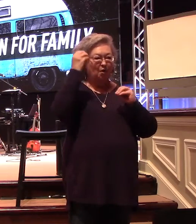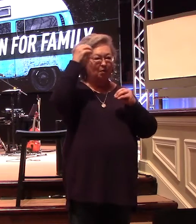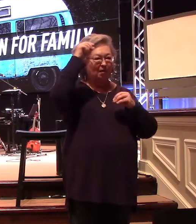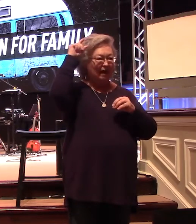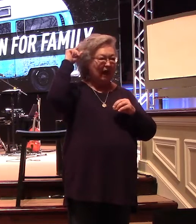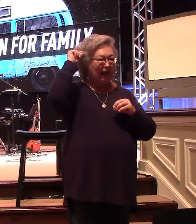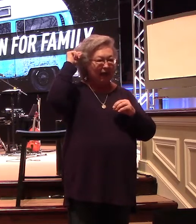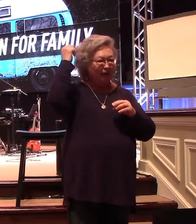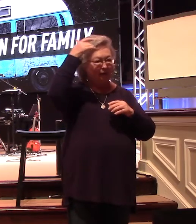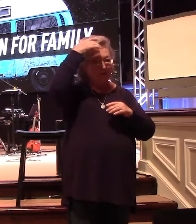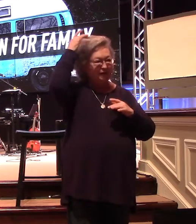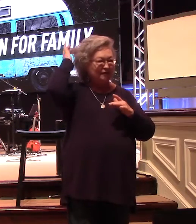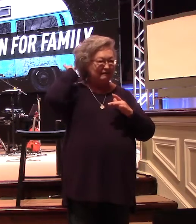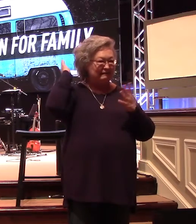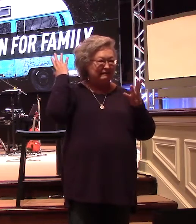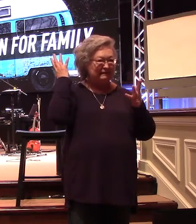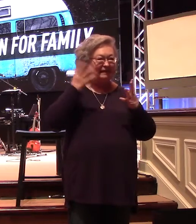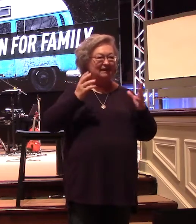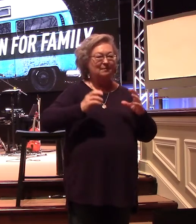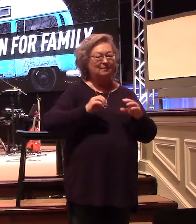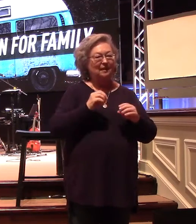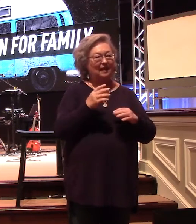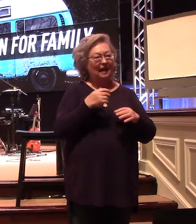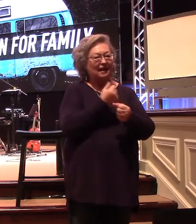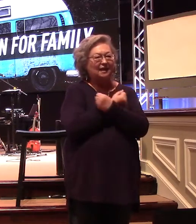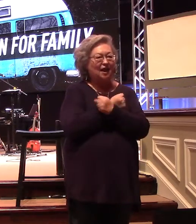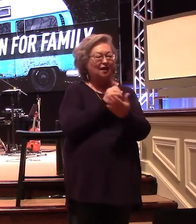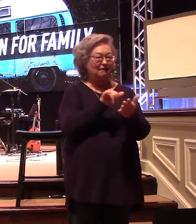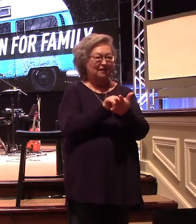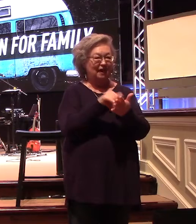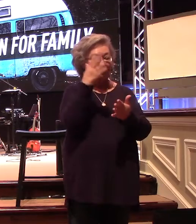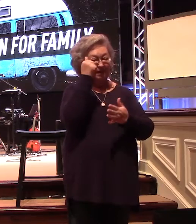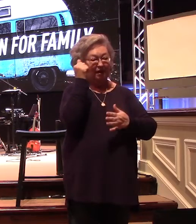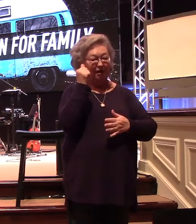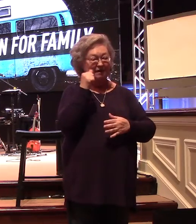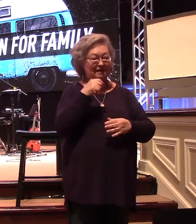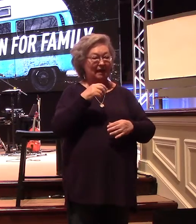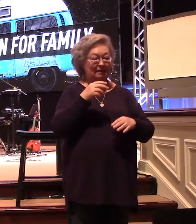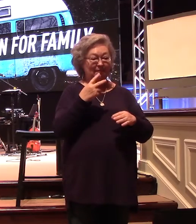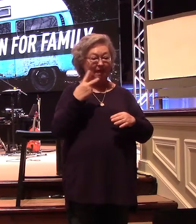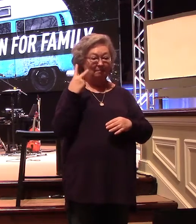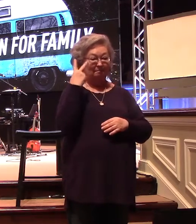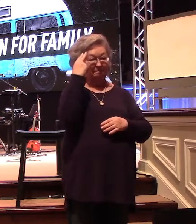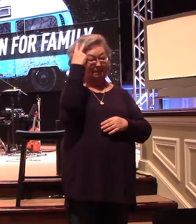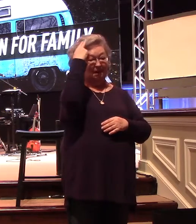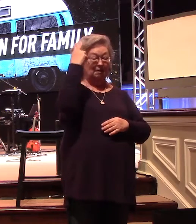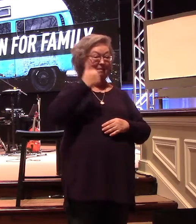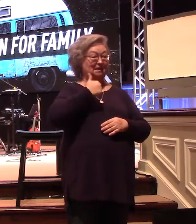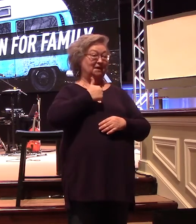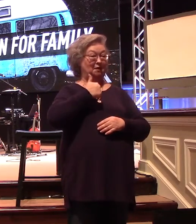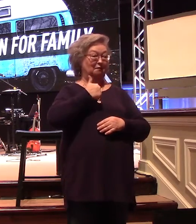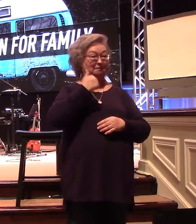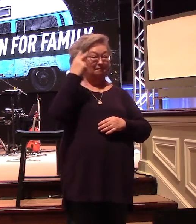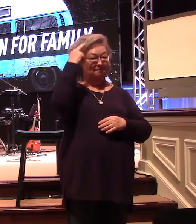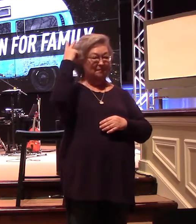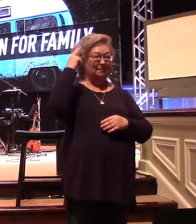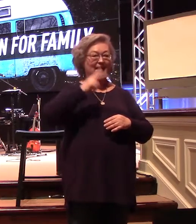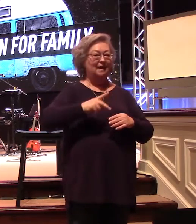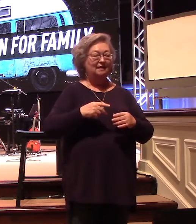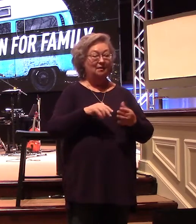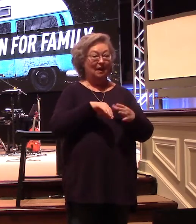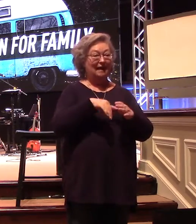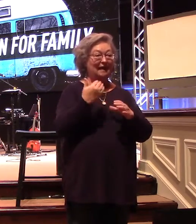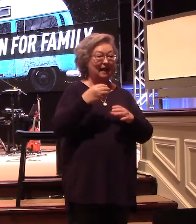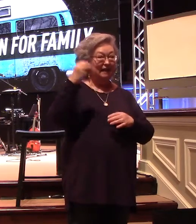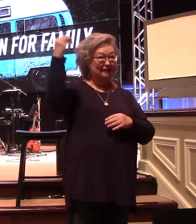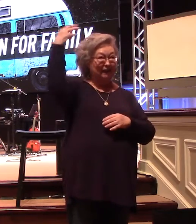people give me a hard time. I love it because, one, I can give myself my own haircut. It's cheap. And, two, I get out of the shower. My hair's already